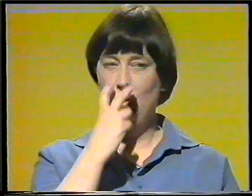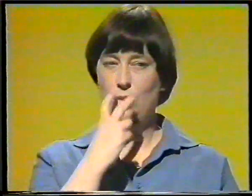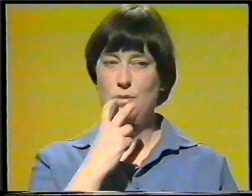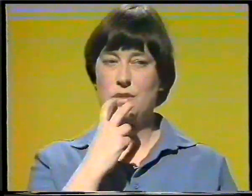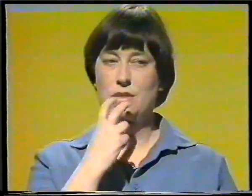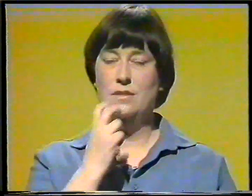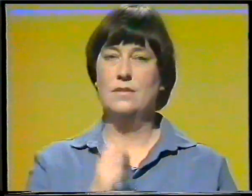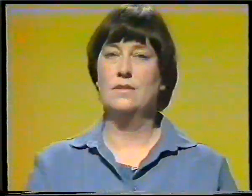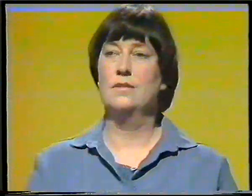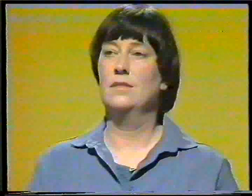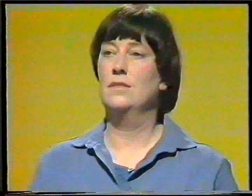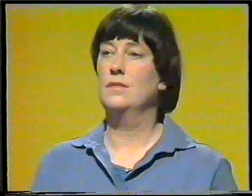Old.